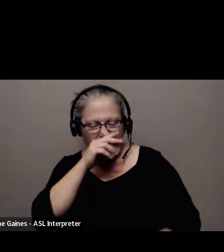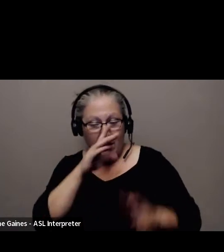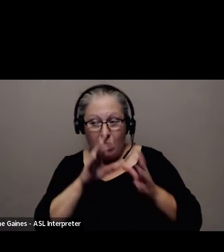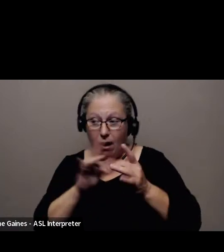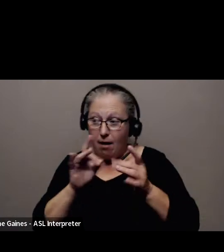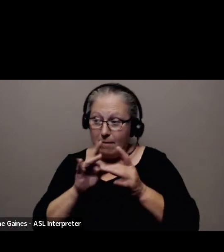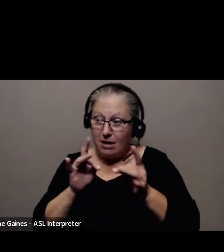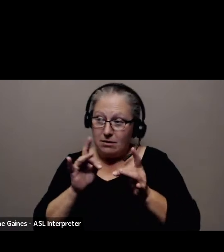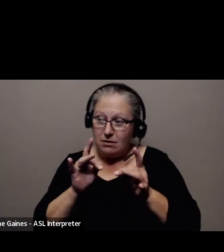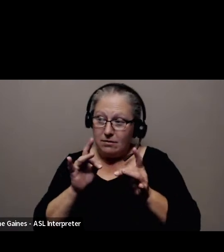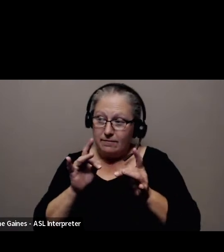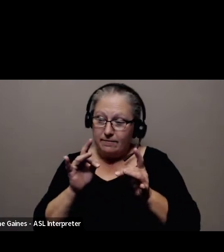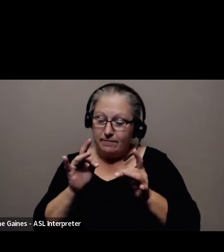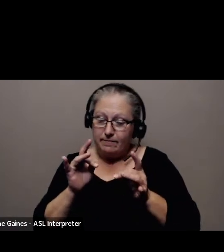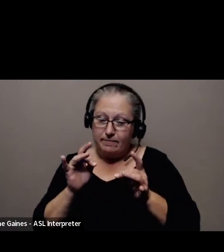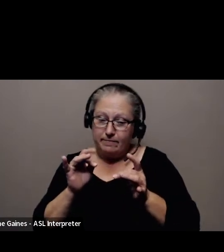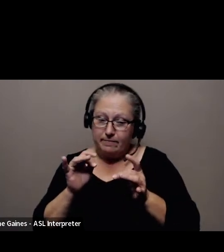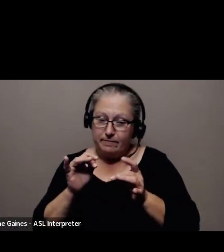Comments?